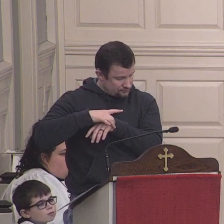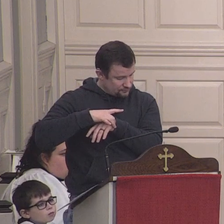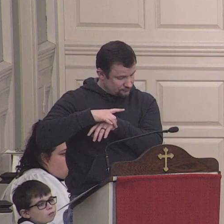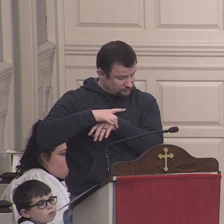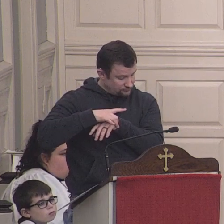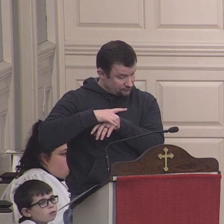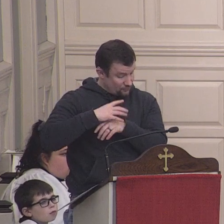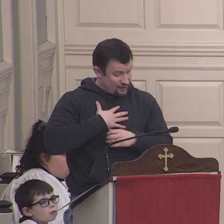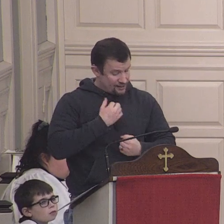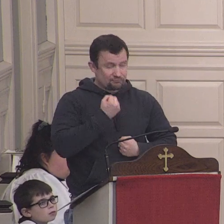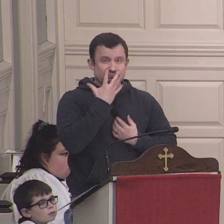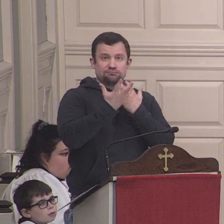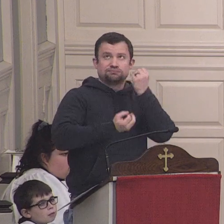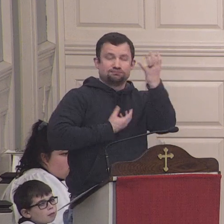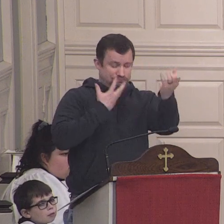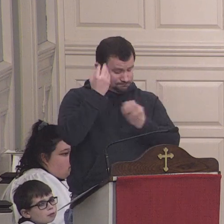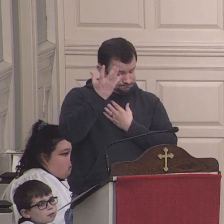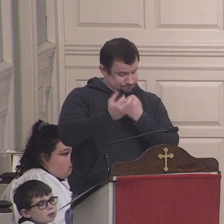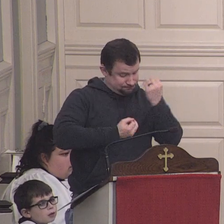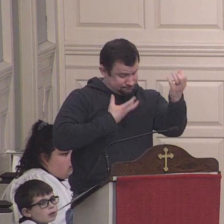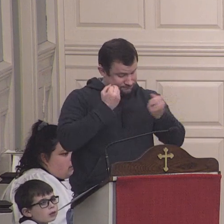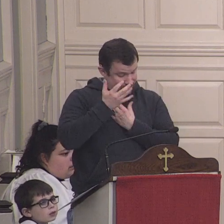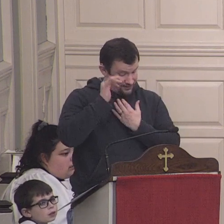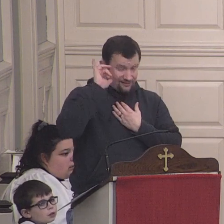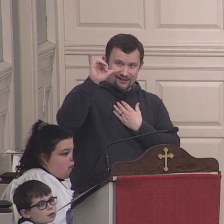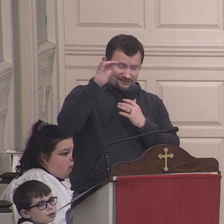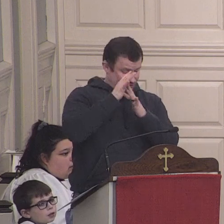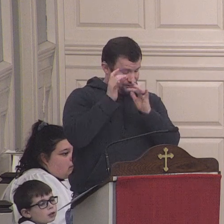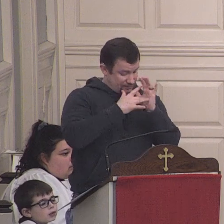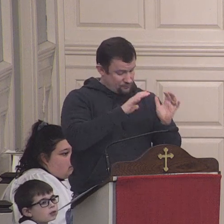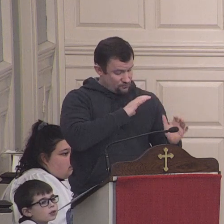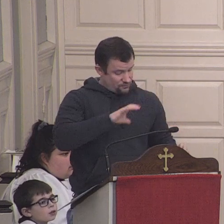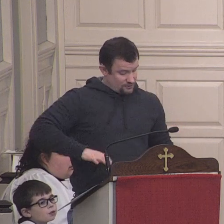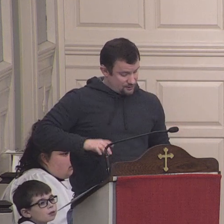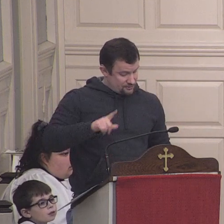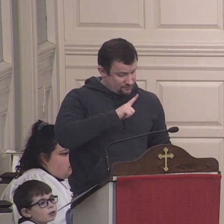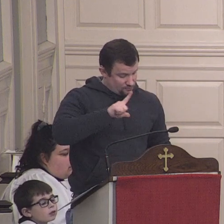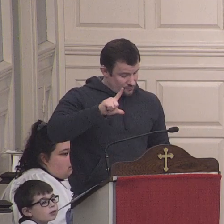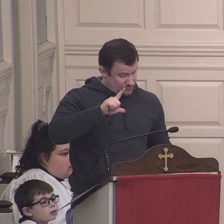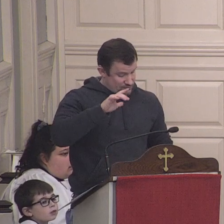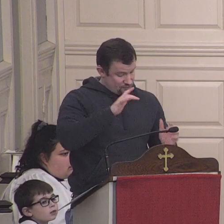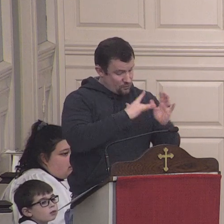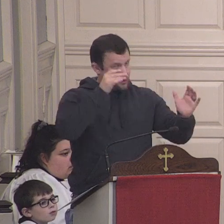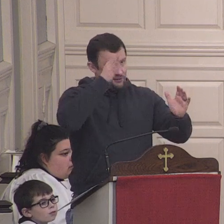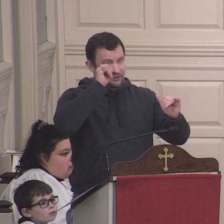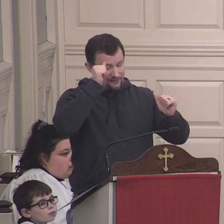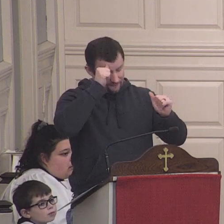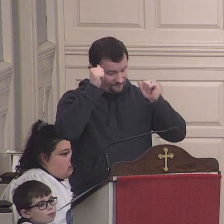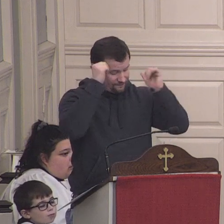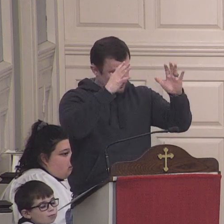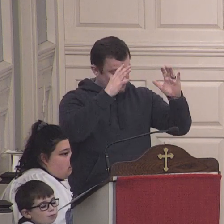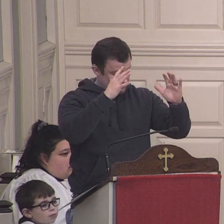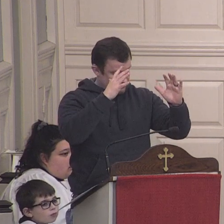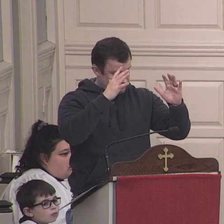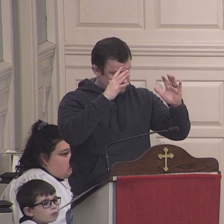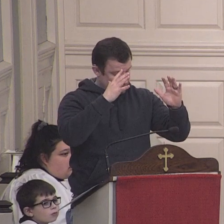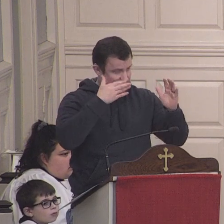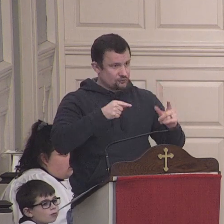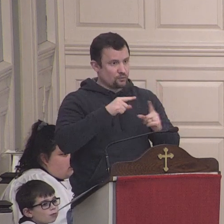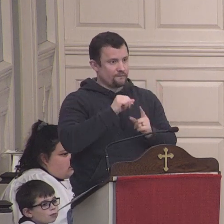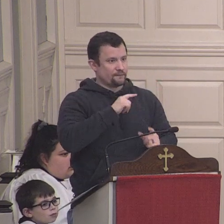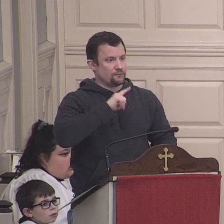earth and under the earth, and every tongue confess that Jesus Christ is